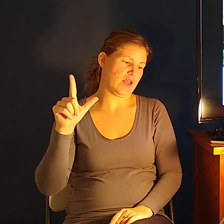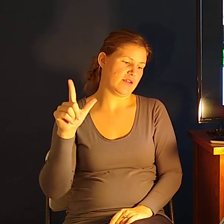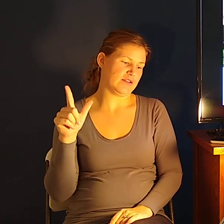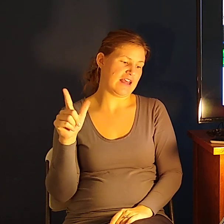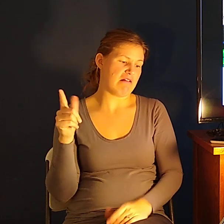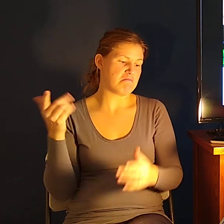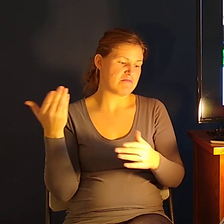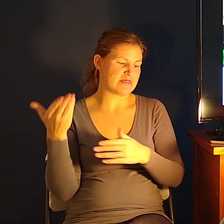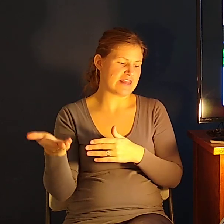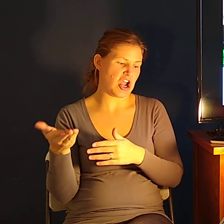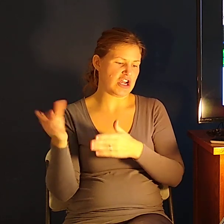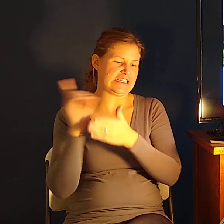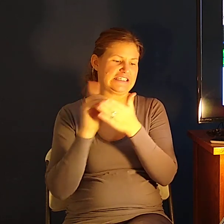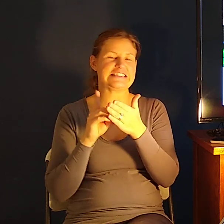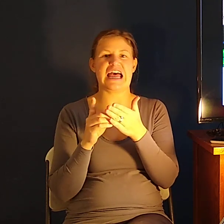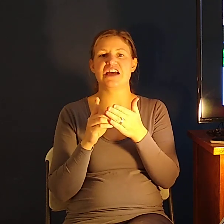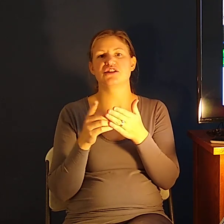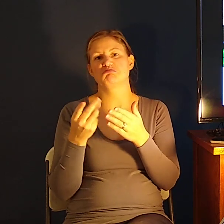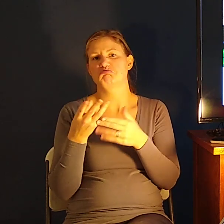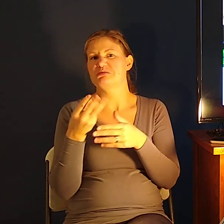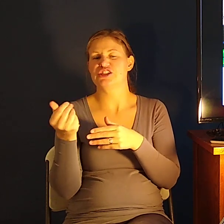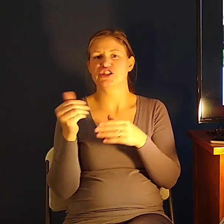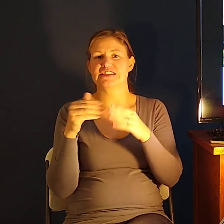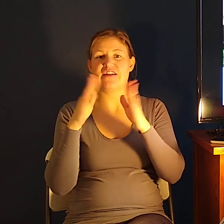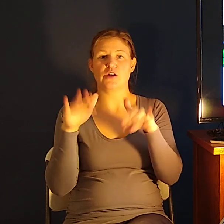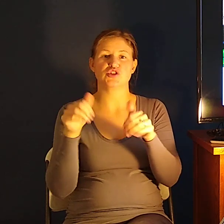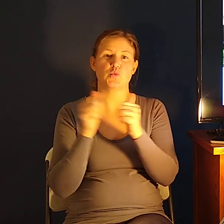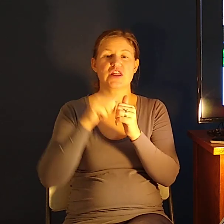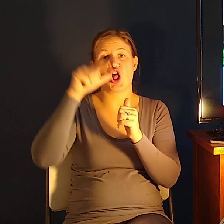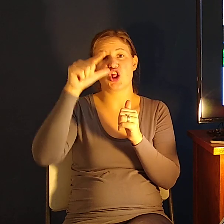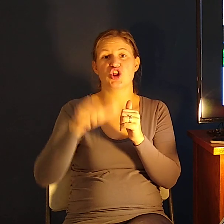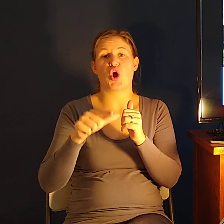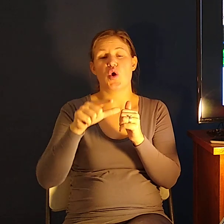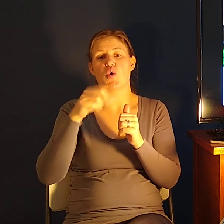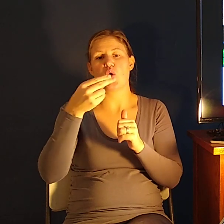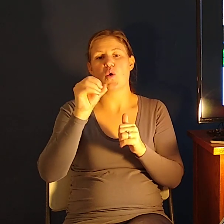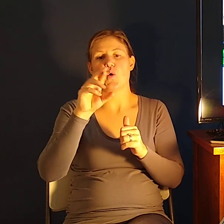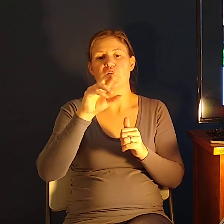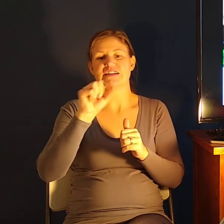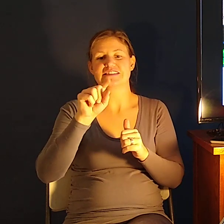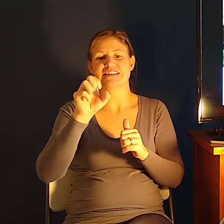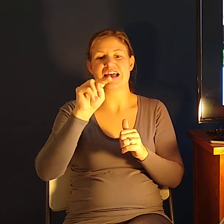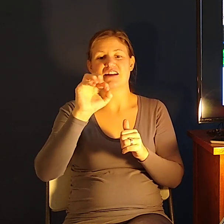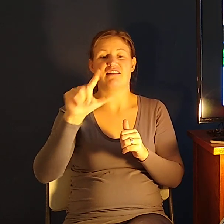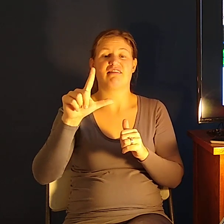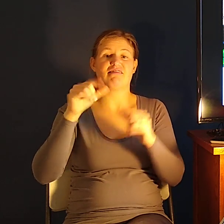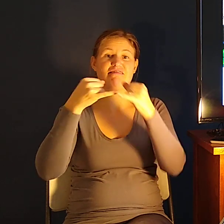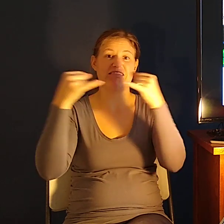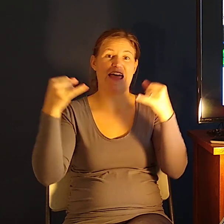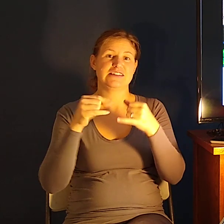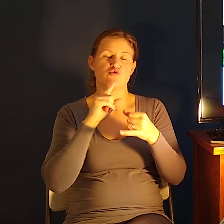there that he designed a series of houses with low horizontal lines that echoed the flat